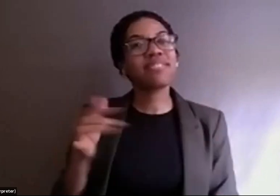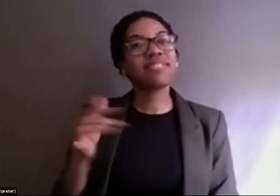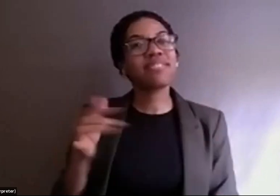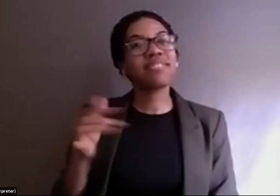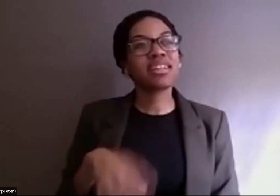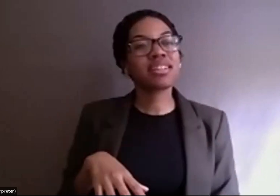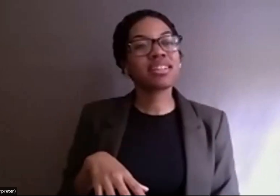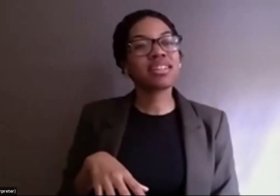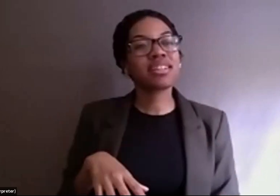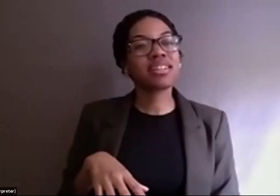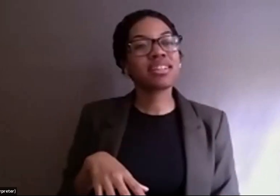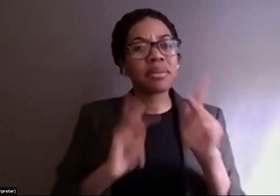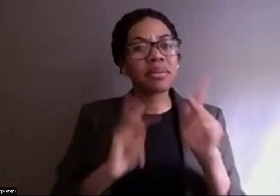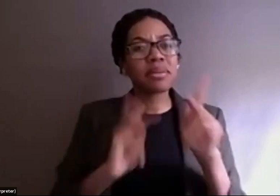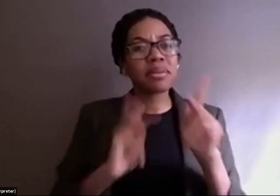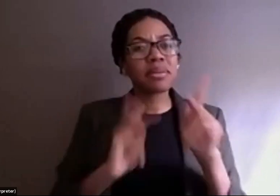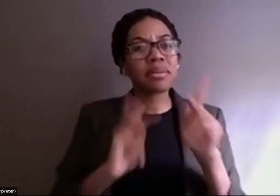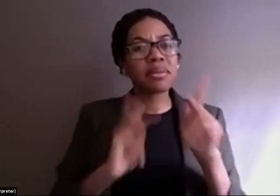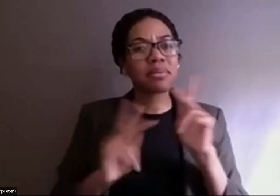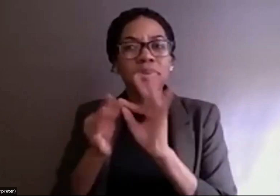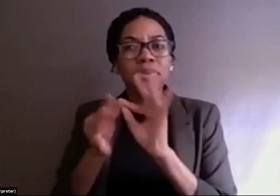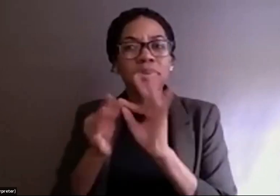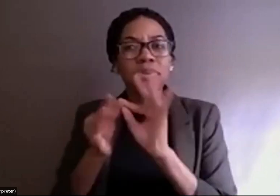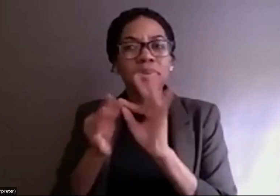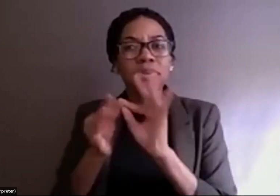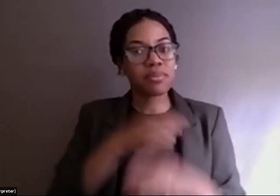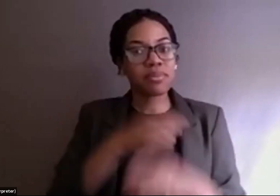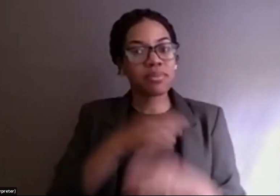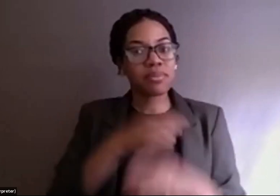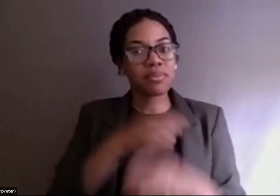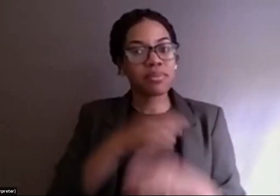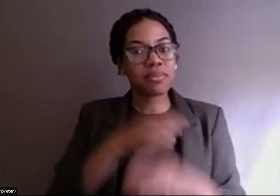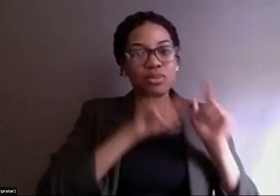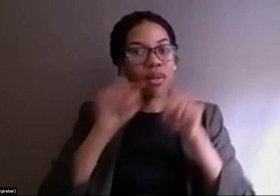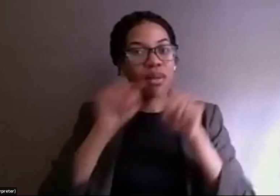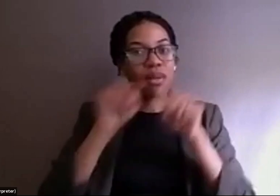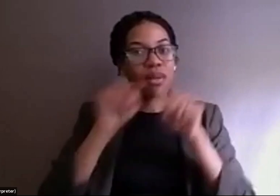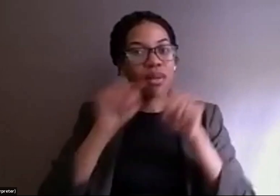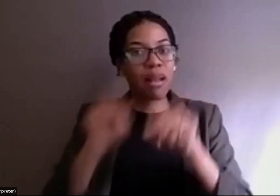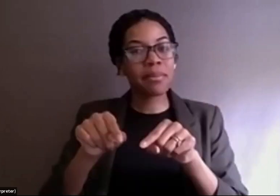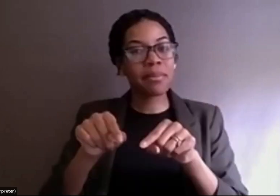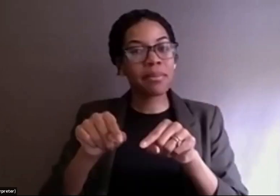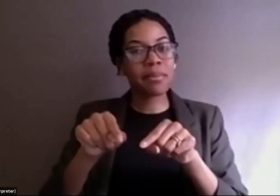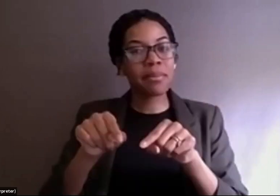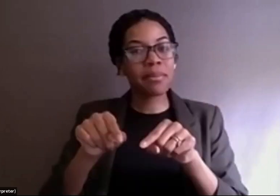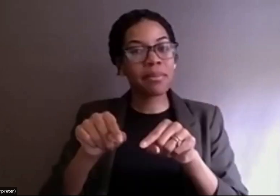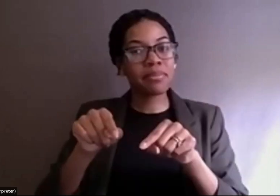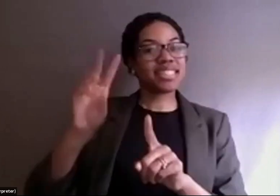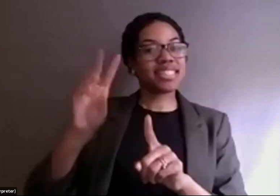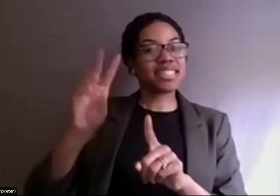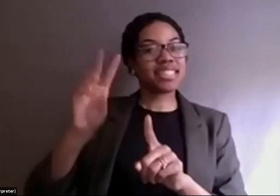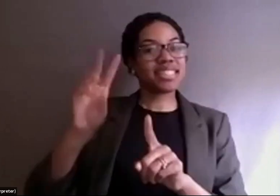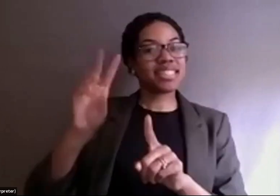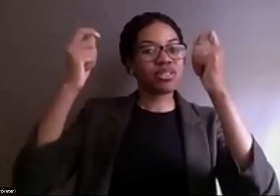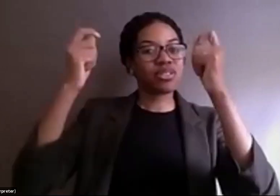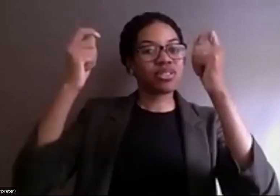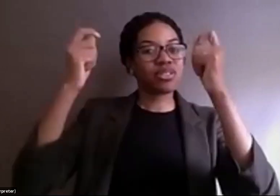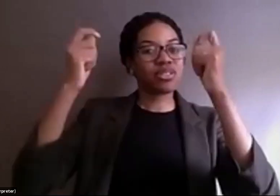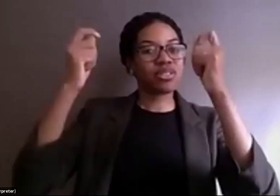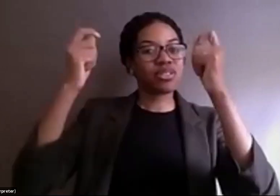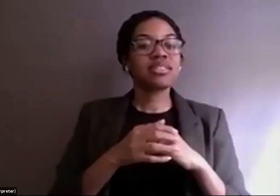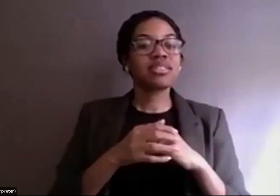saying we were coming to this convening, the 60th, not because